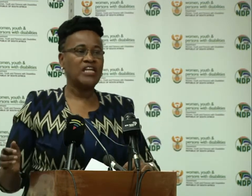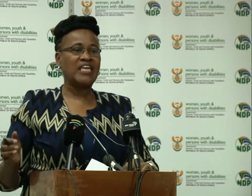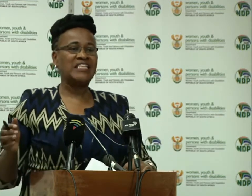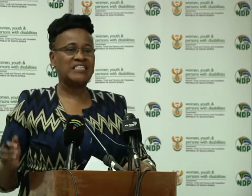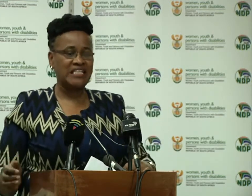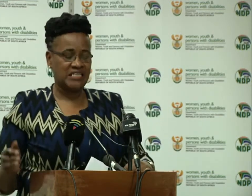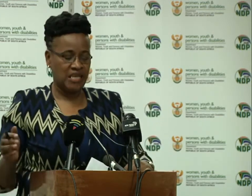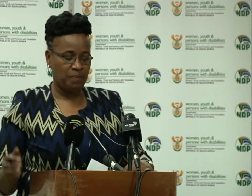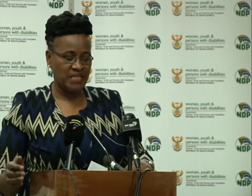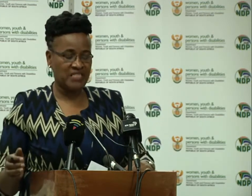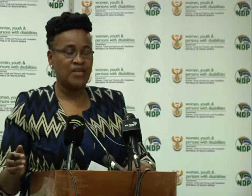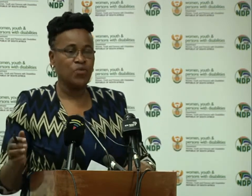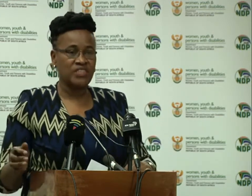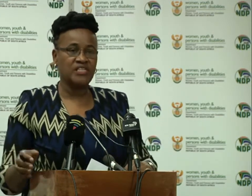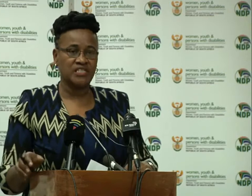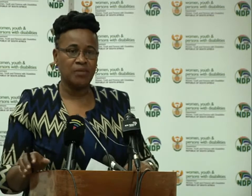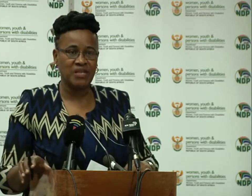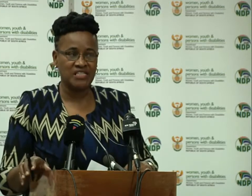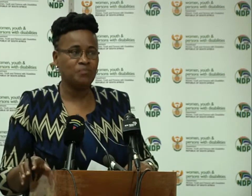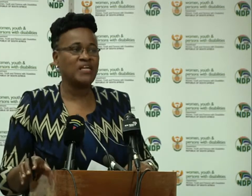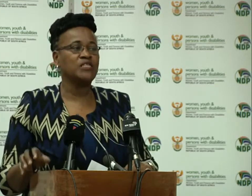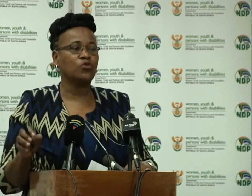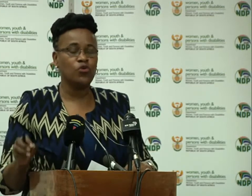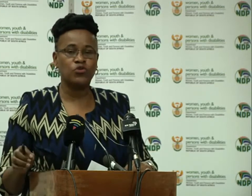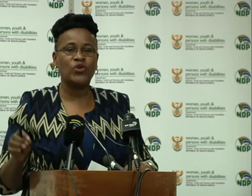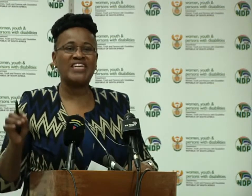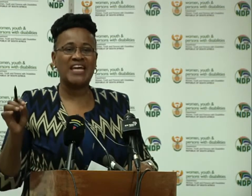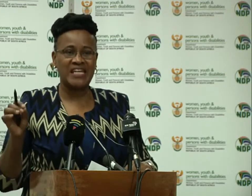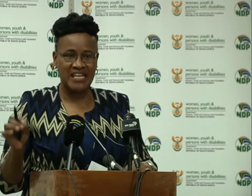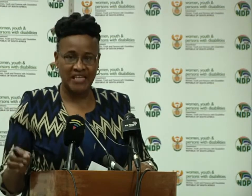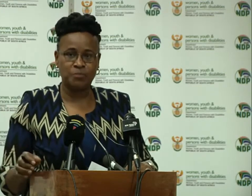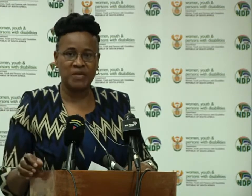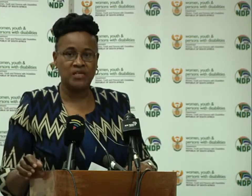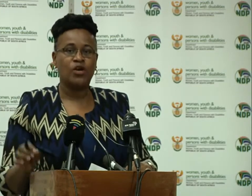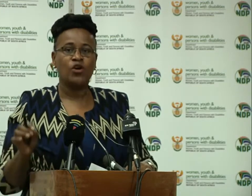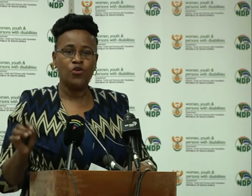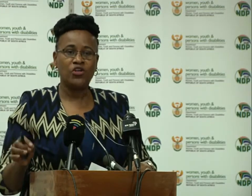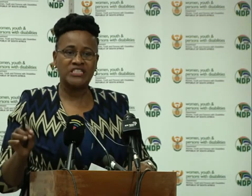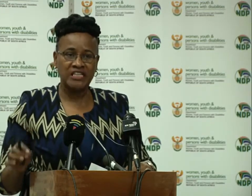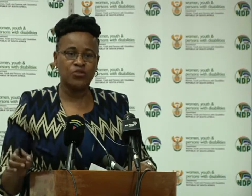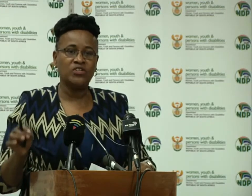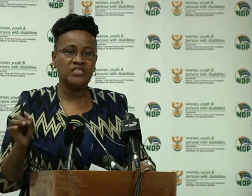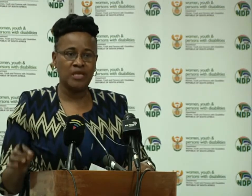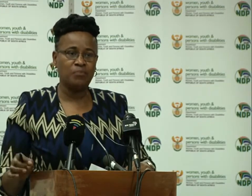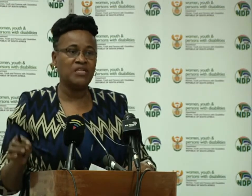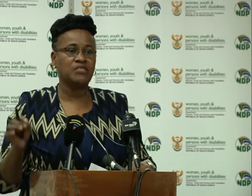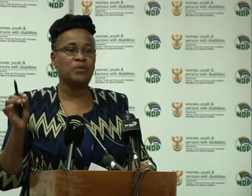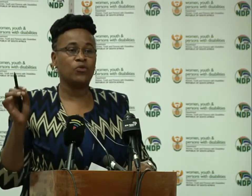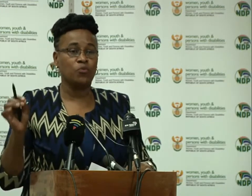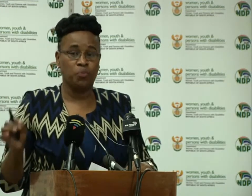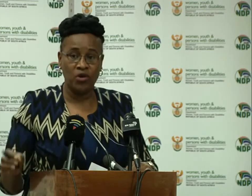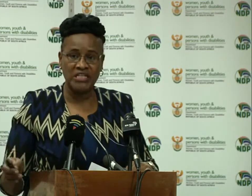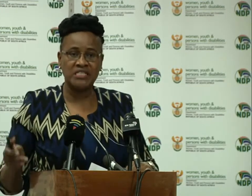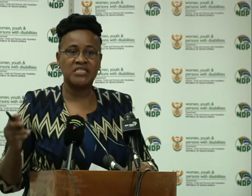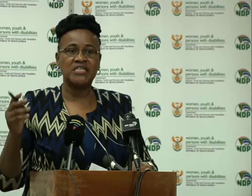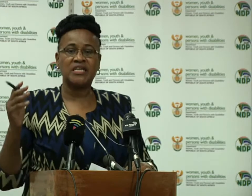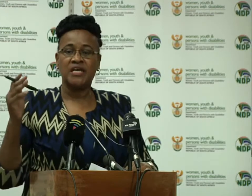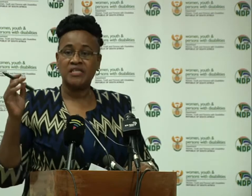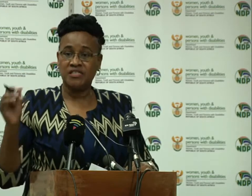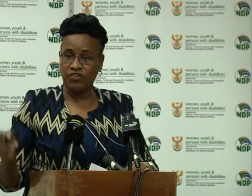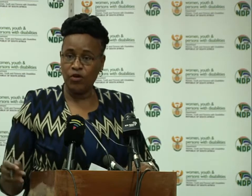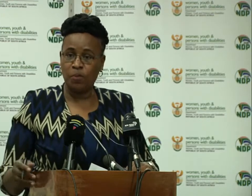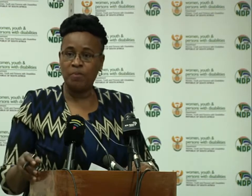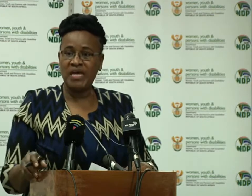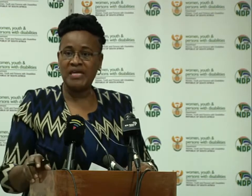Not only is he a person with a disability, but he's also an expert, not just on disability, but on